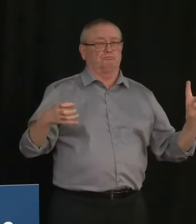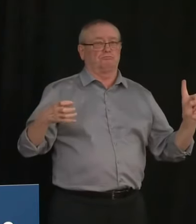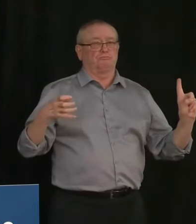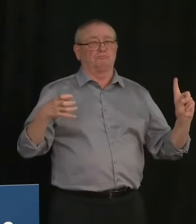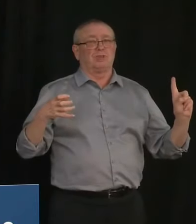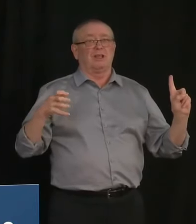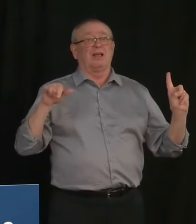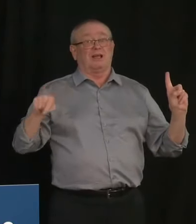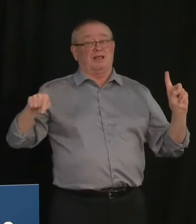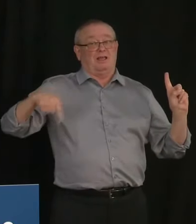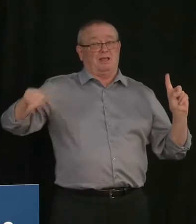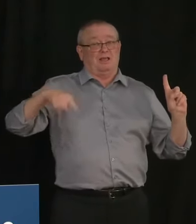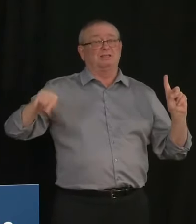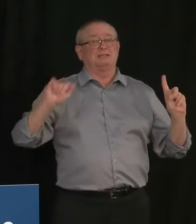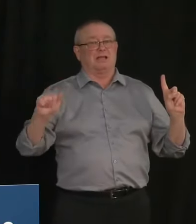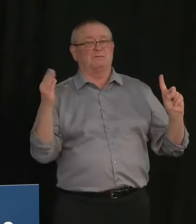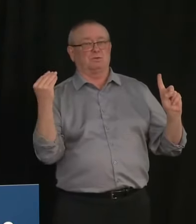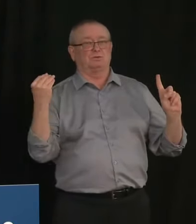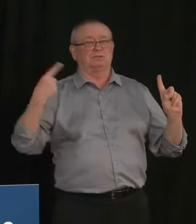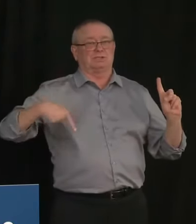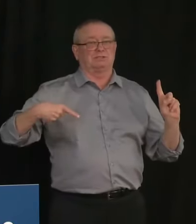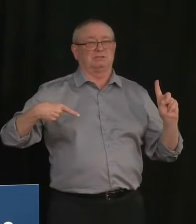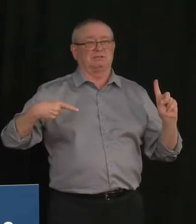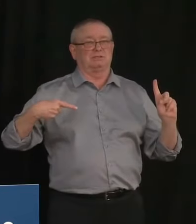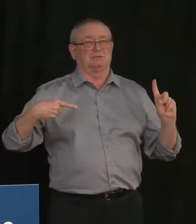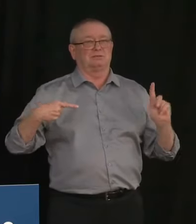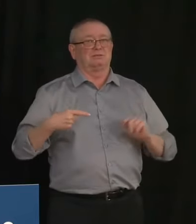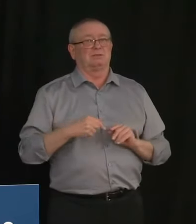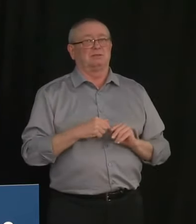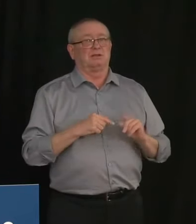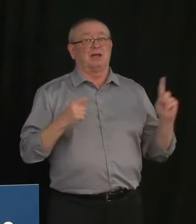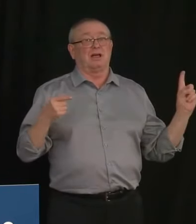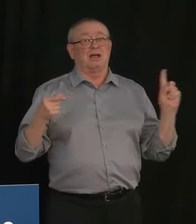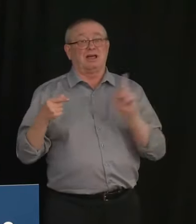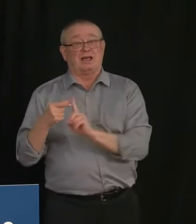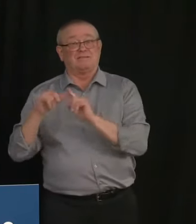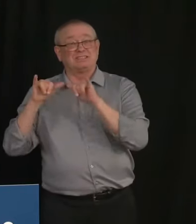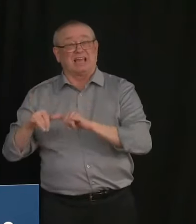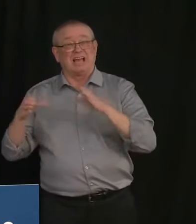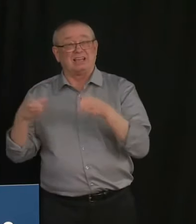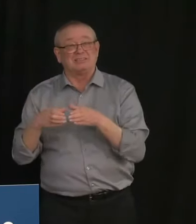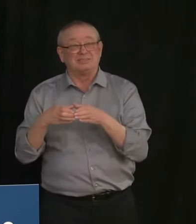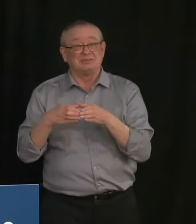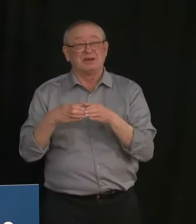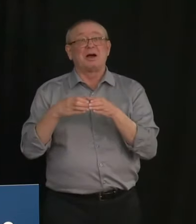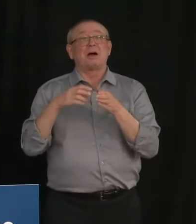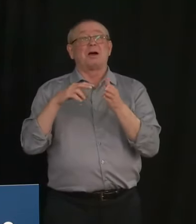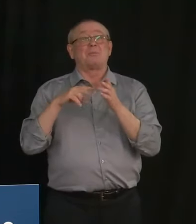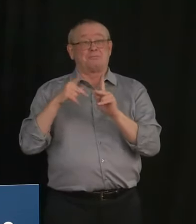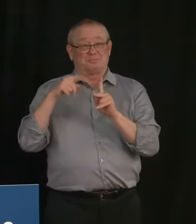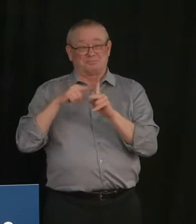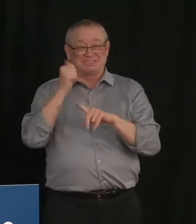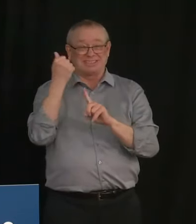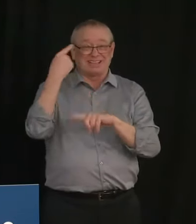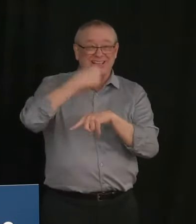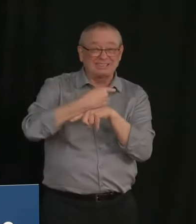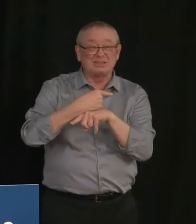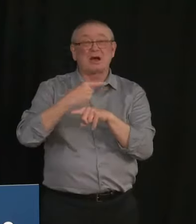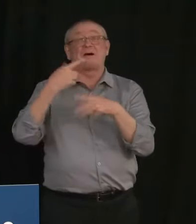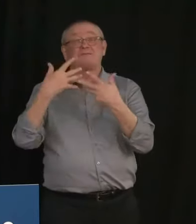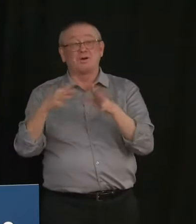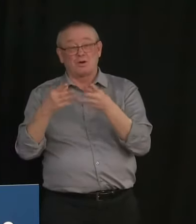for contacts starts at that point in time. If the variant case and their contacts all stay in